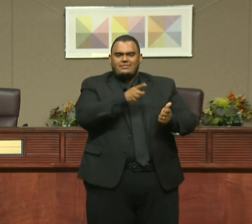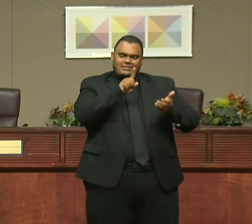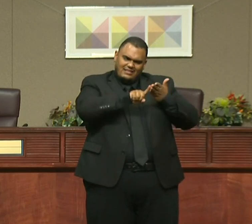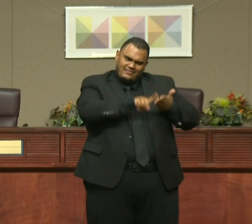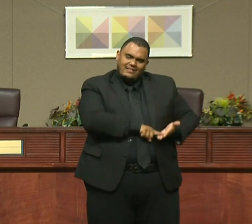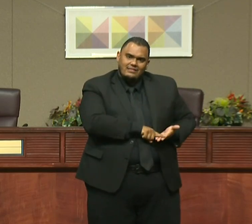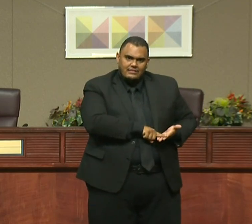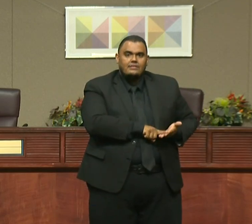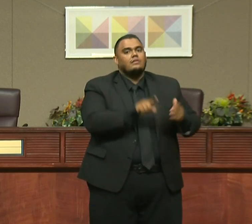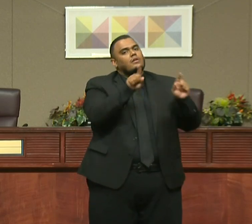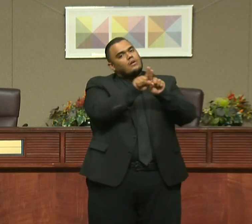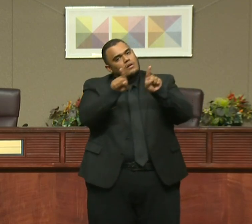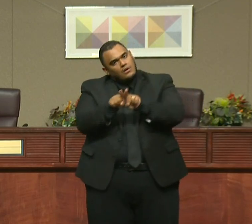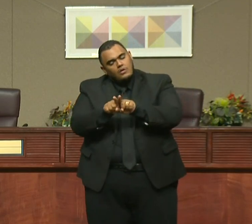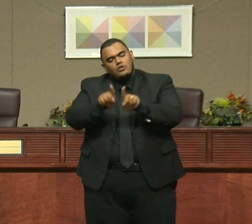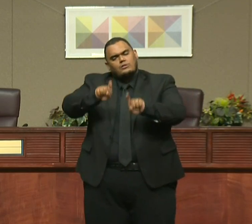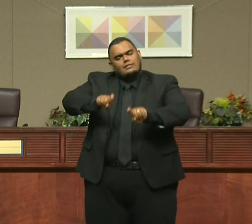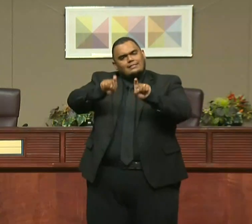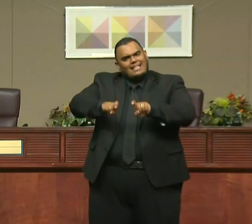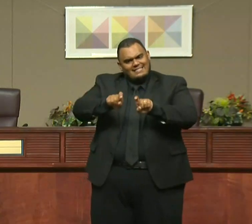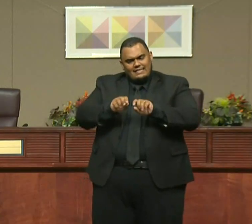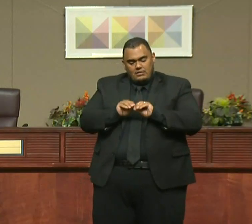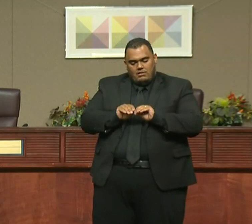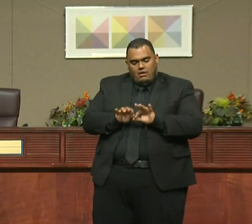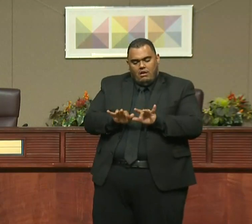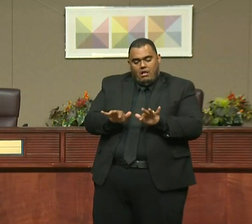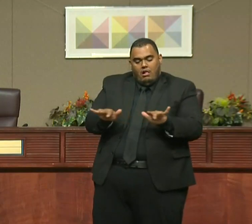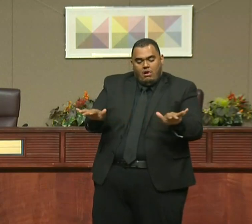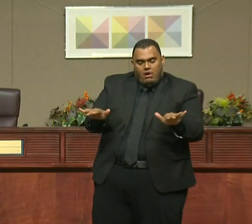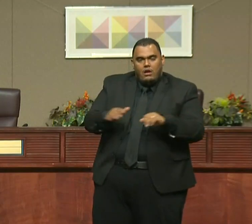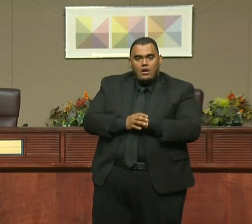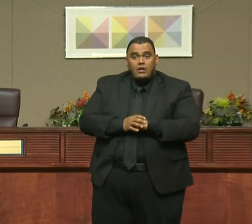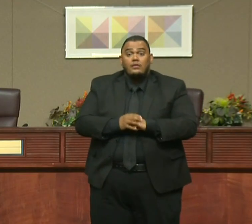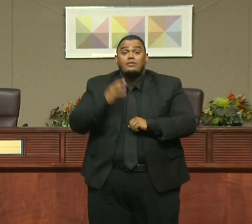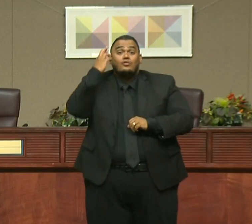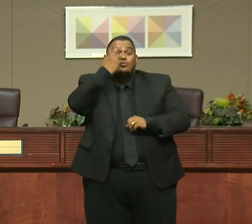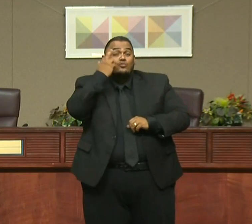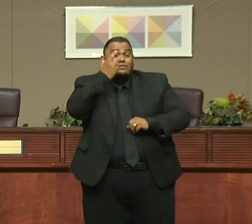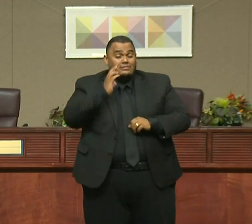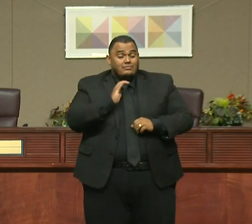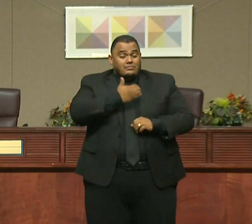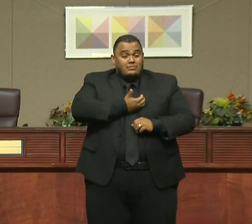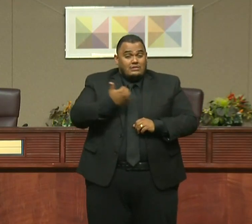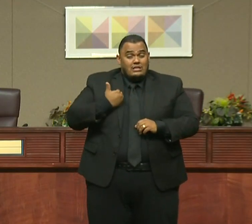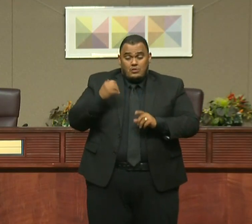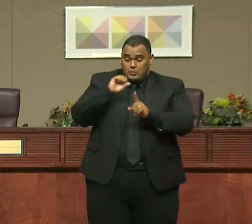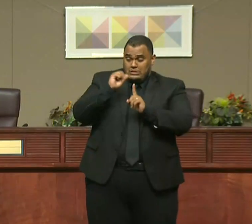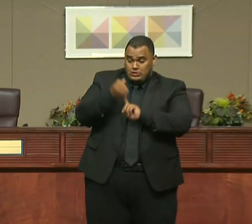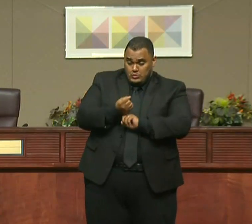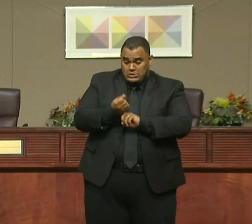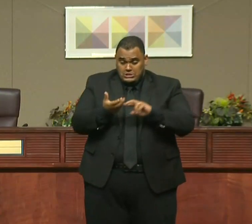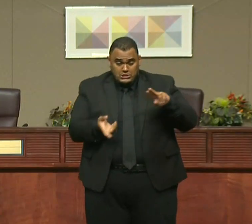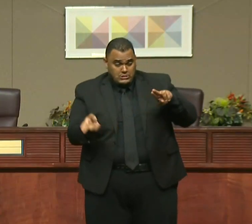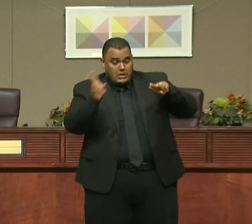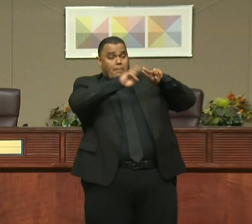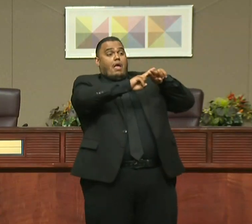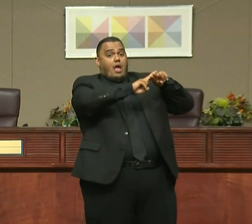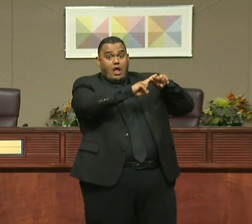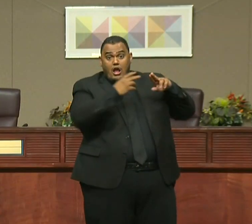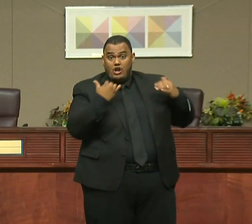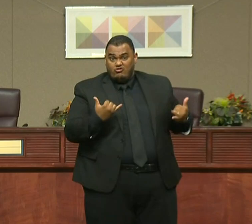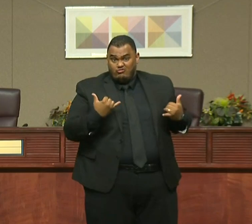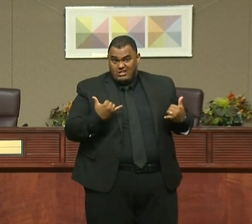well as testing outbreaks. Part of the reason why our cases may be up, and I haven't been able to look the data